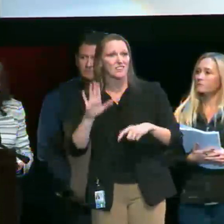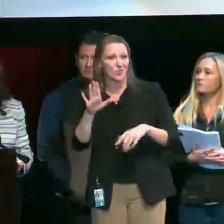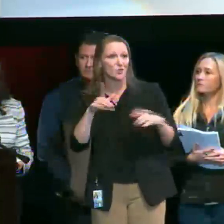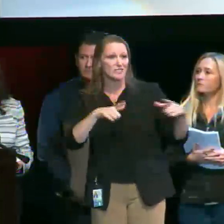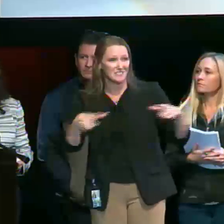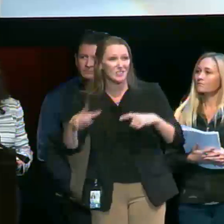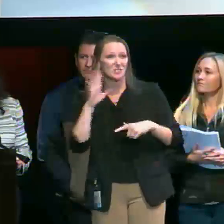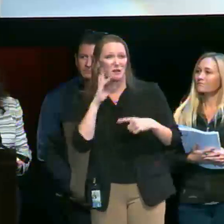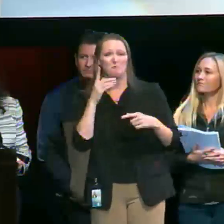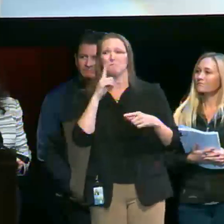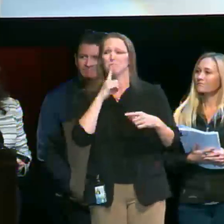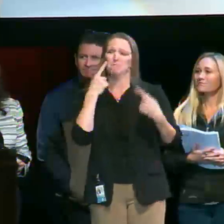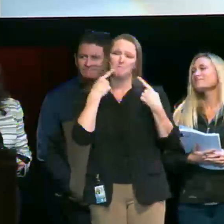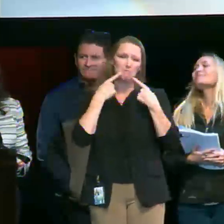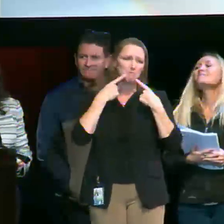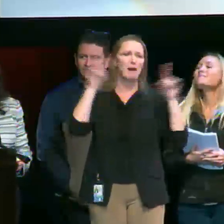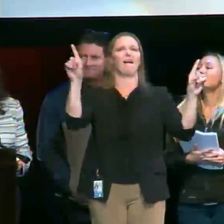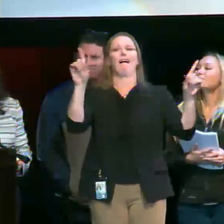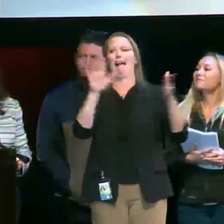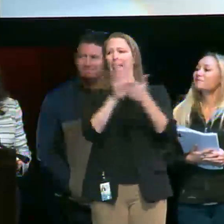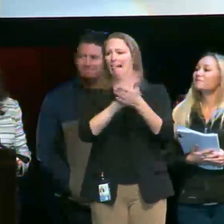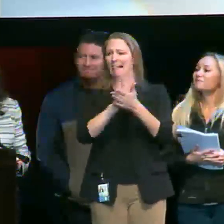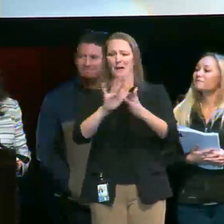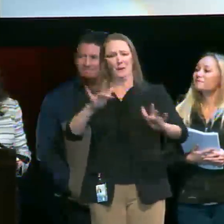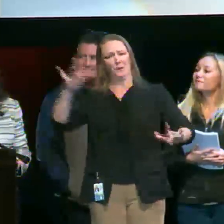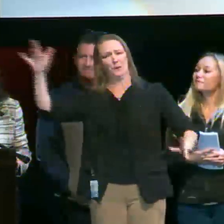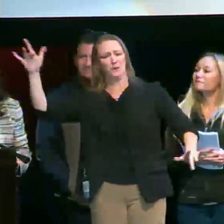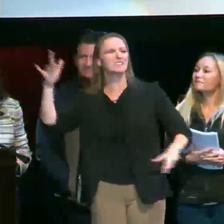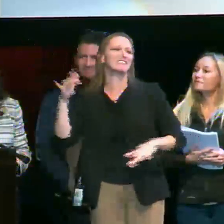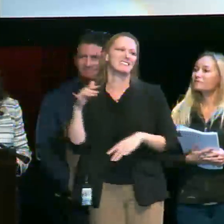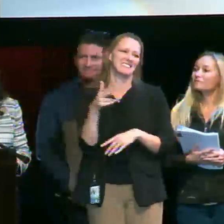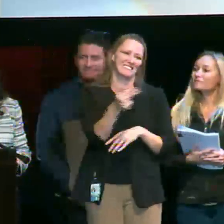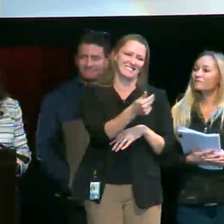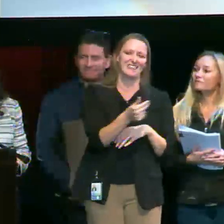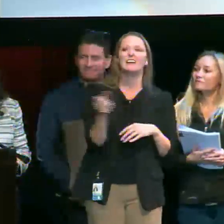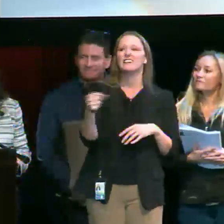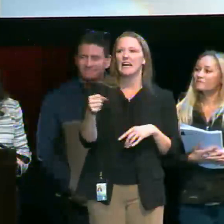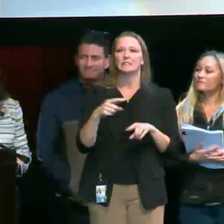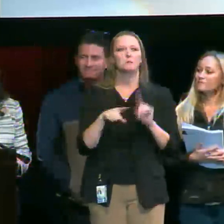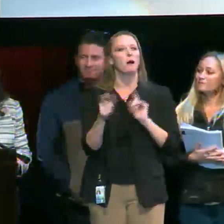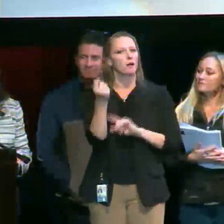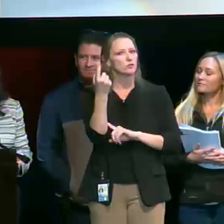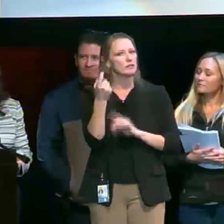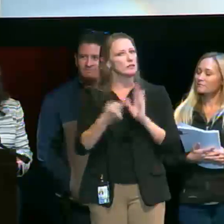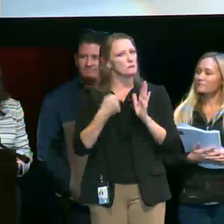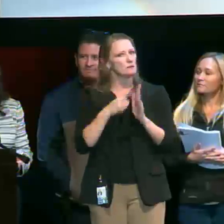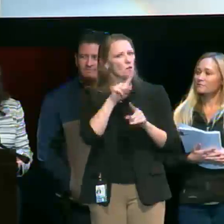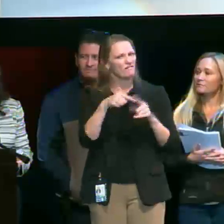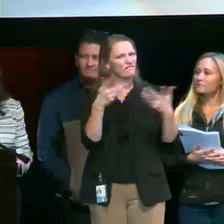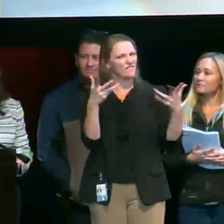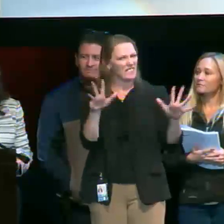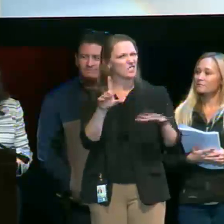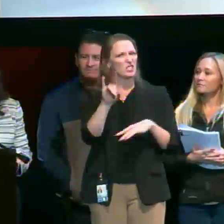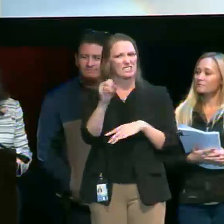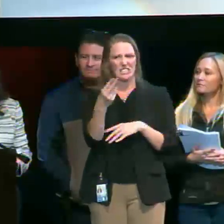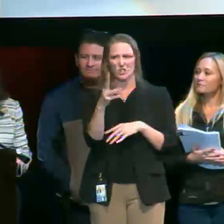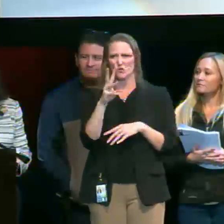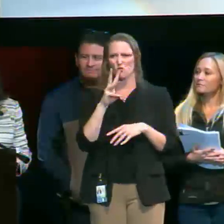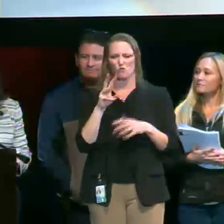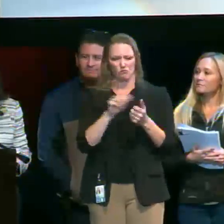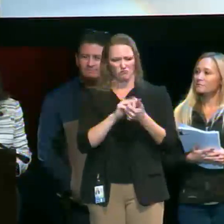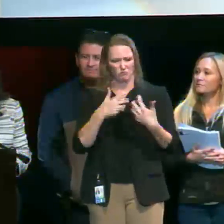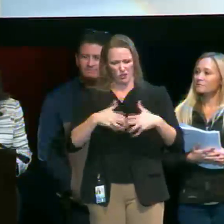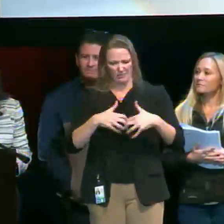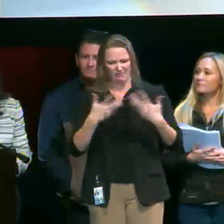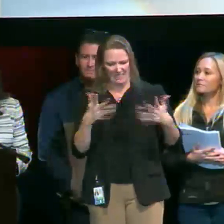dishes. Yes, you can. However, sometimes when dishwashers finish, there's a little bit of residual water left